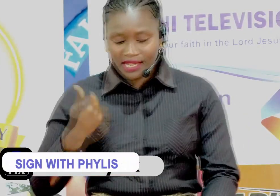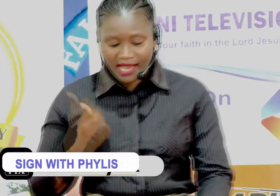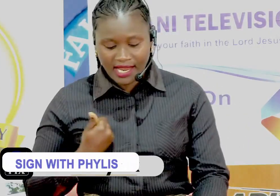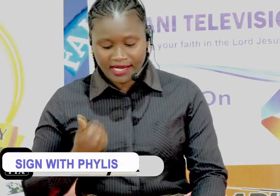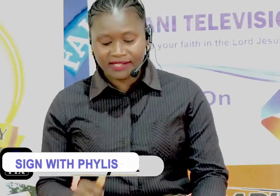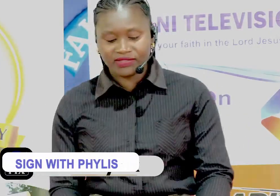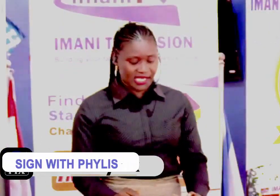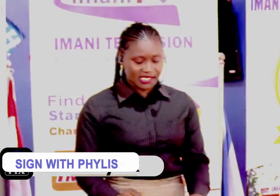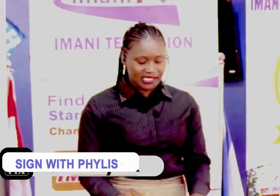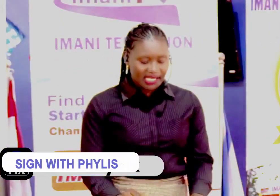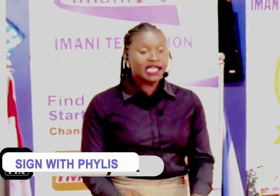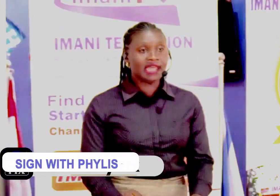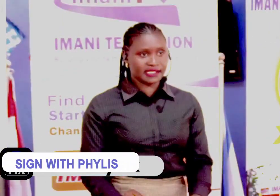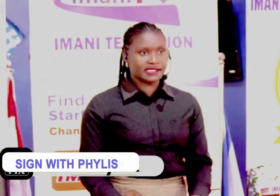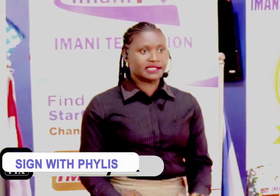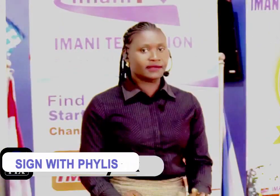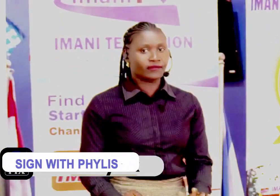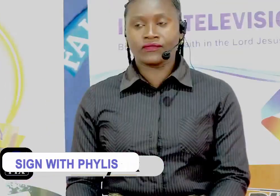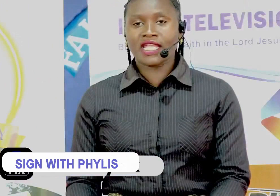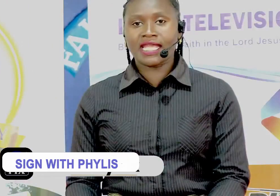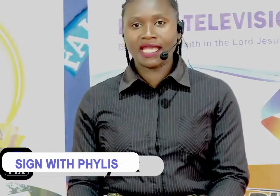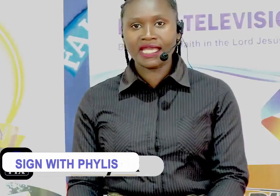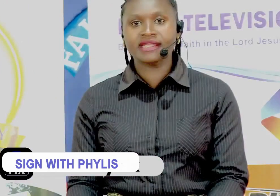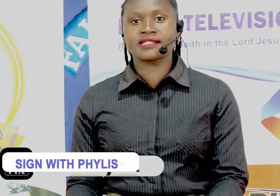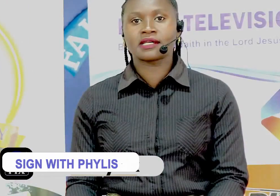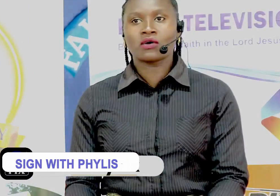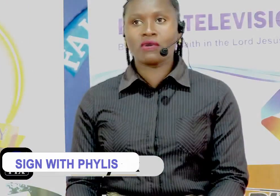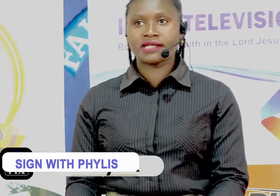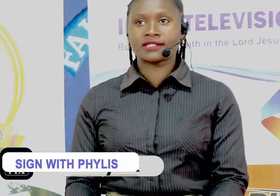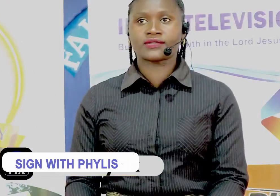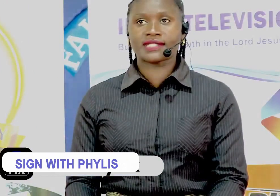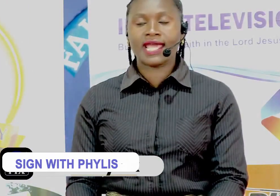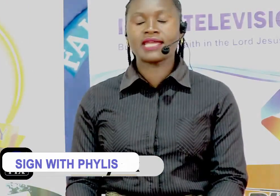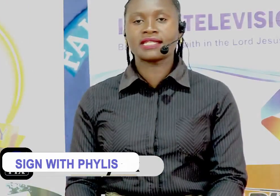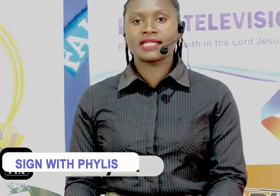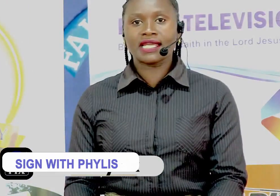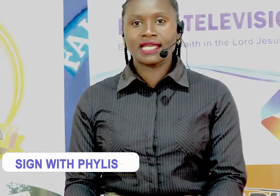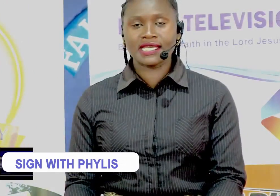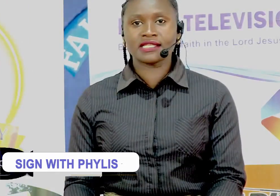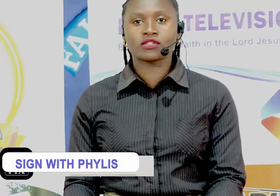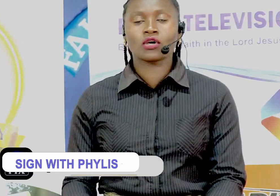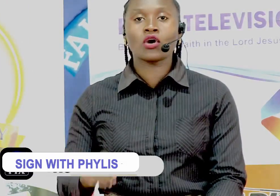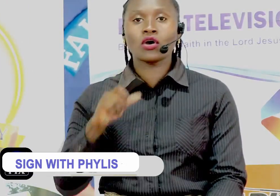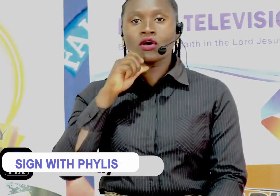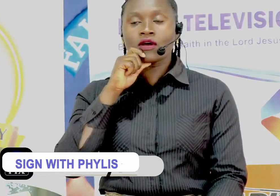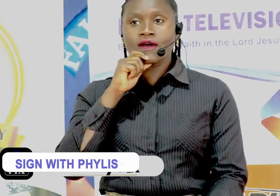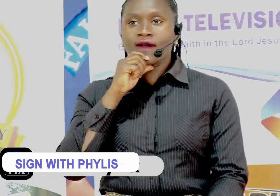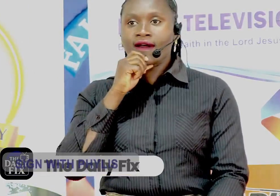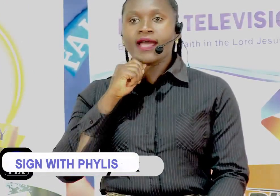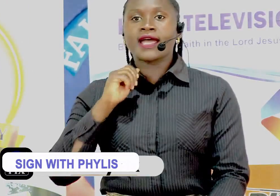And then his. We want to sign his. So